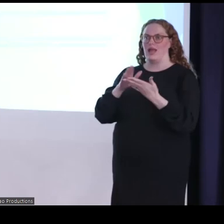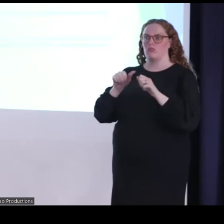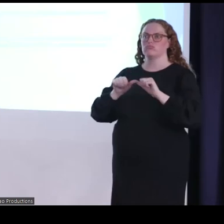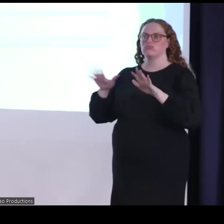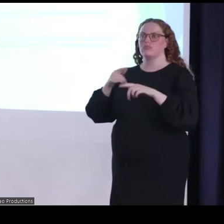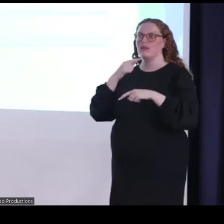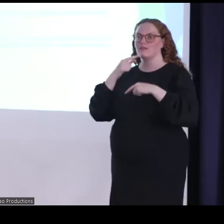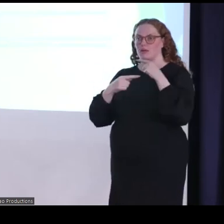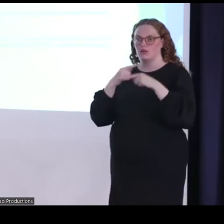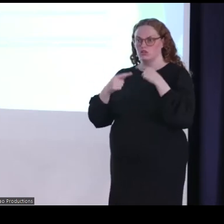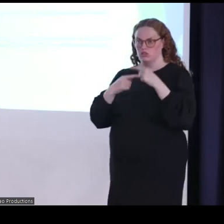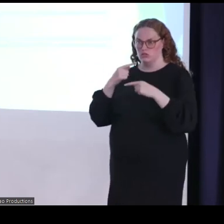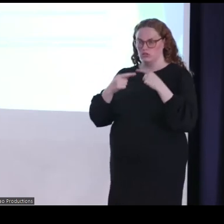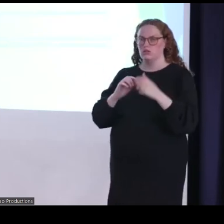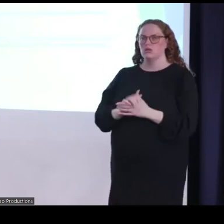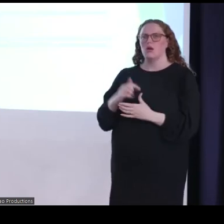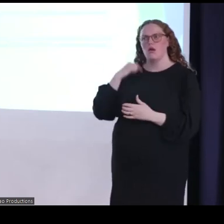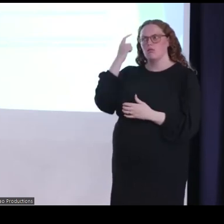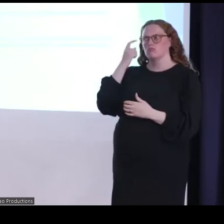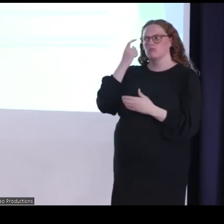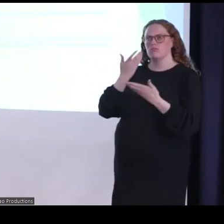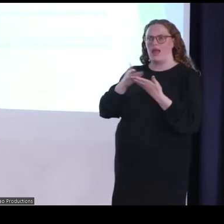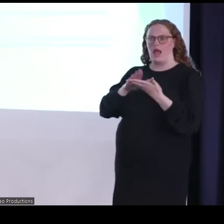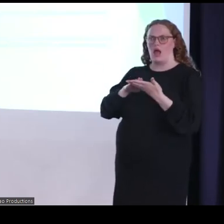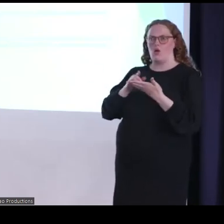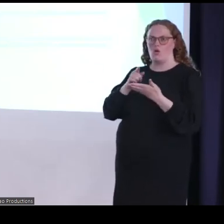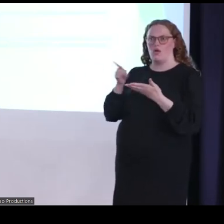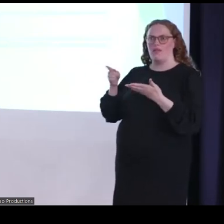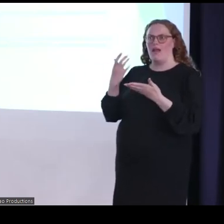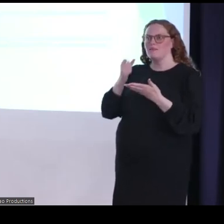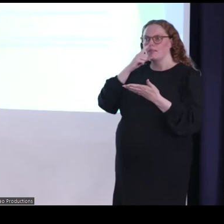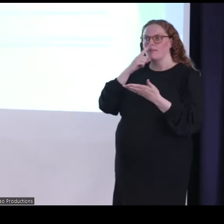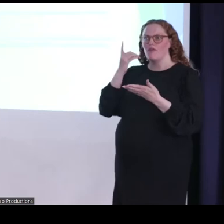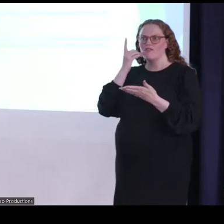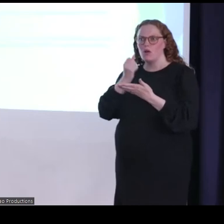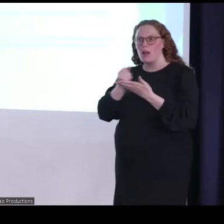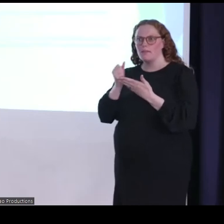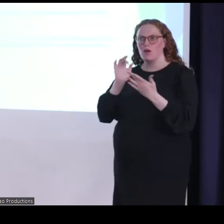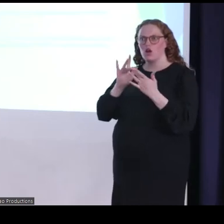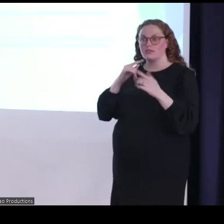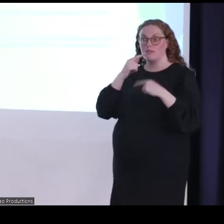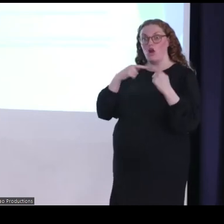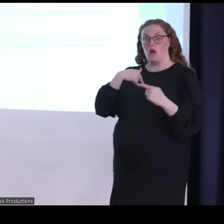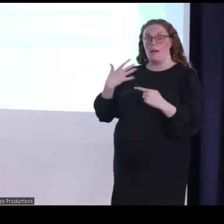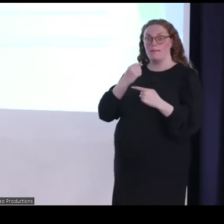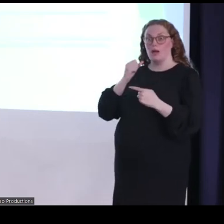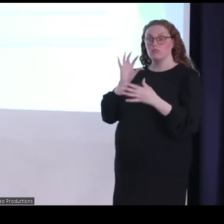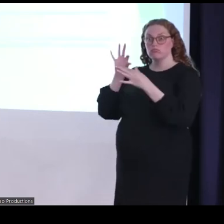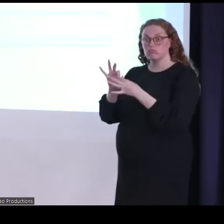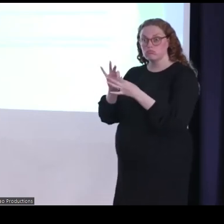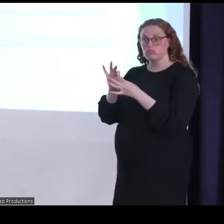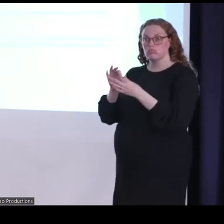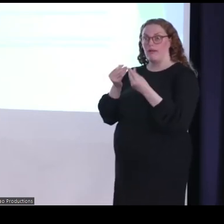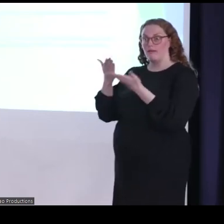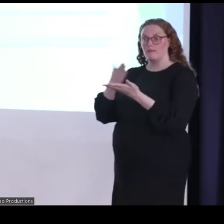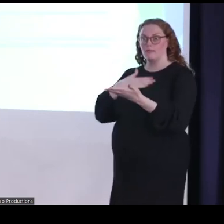there, but how will they have people's contact details? Do you have to sign up for it, or will